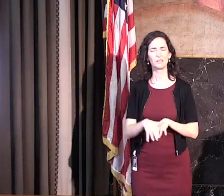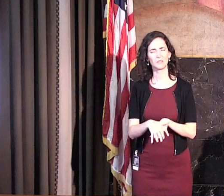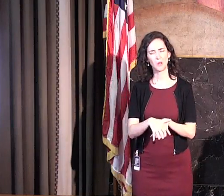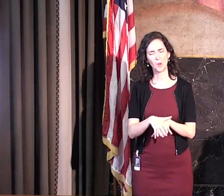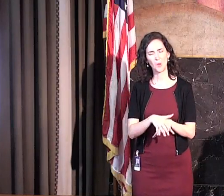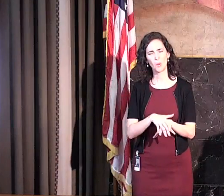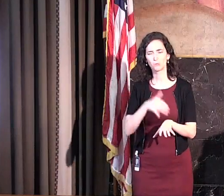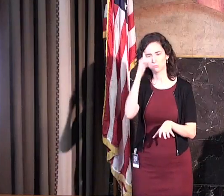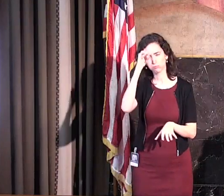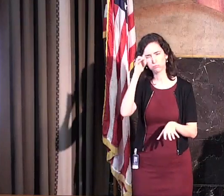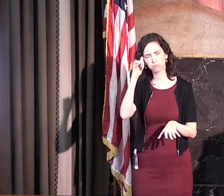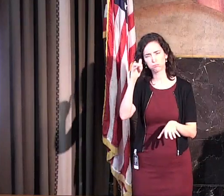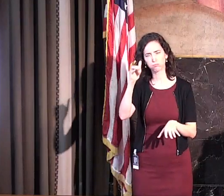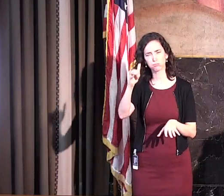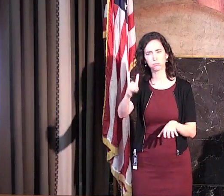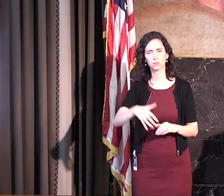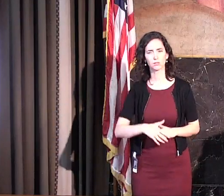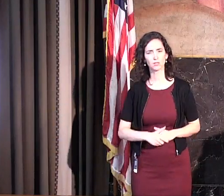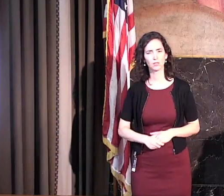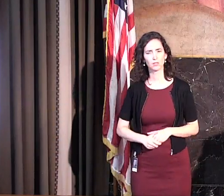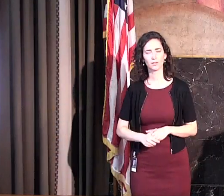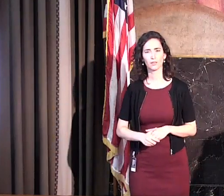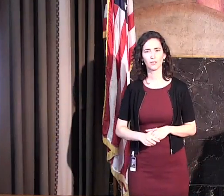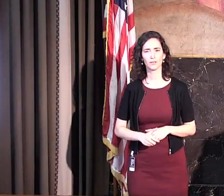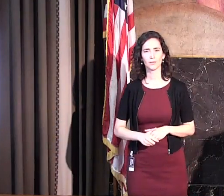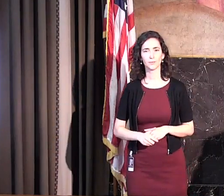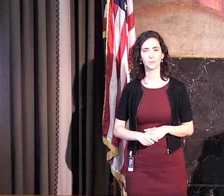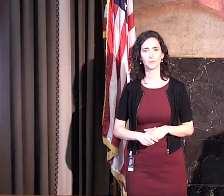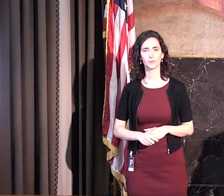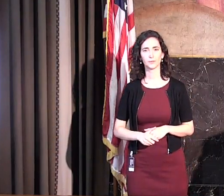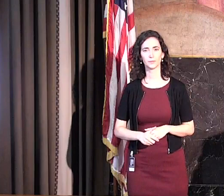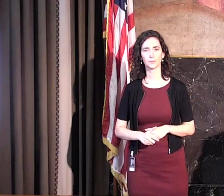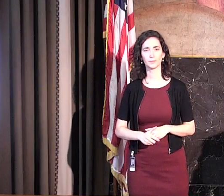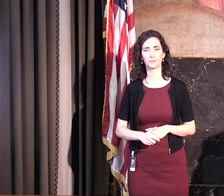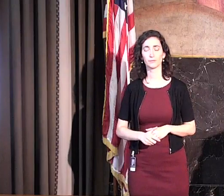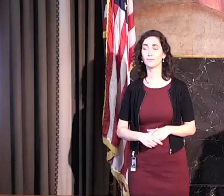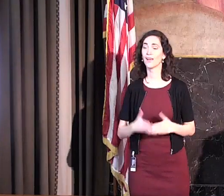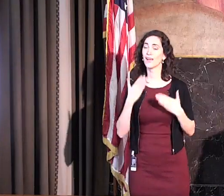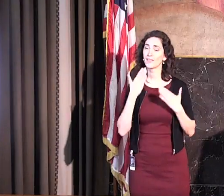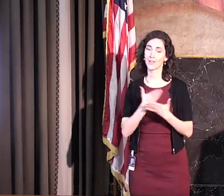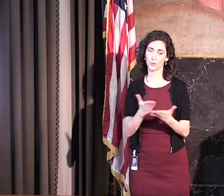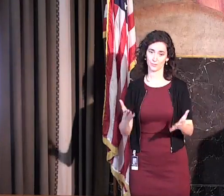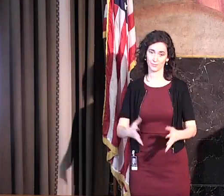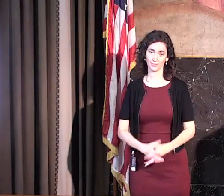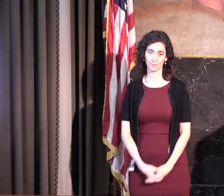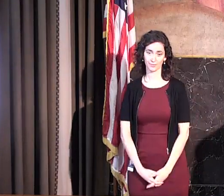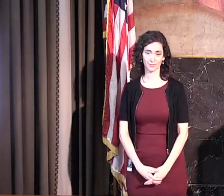Thank you.